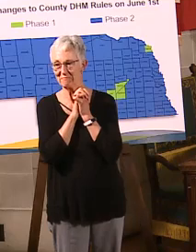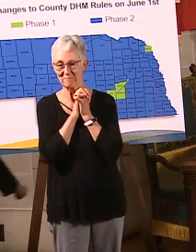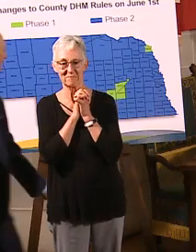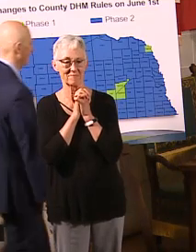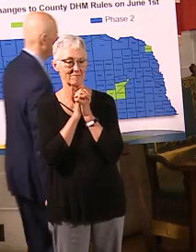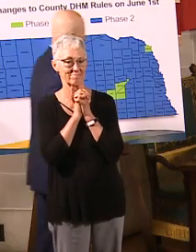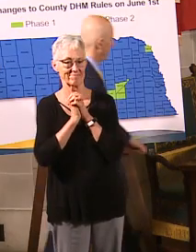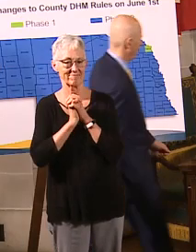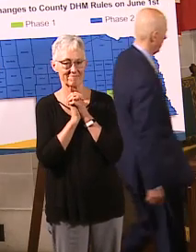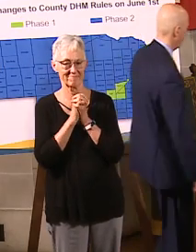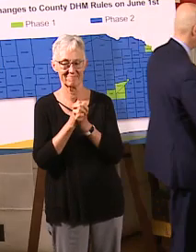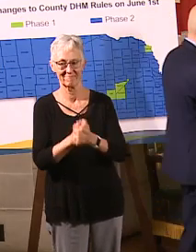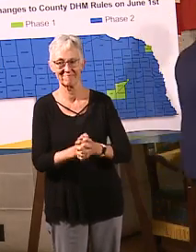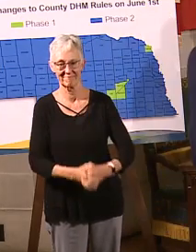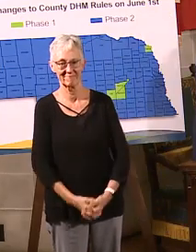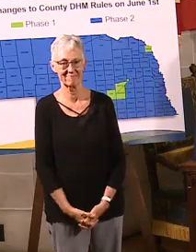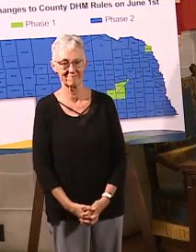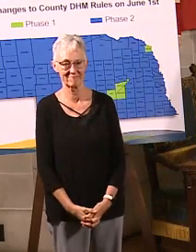Good.